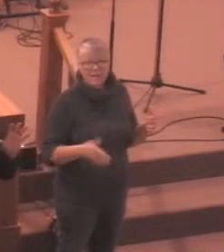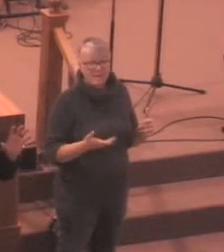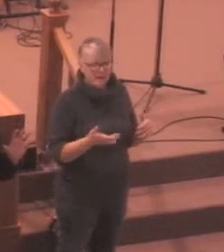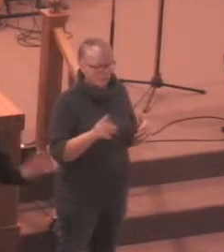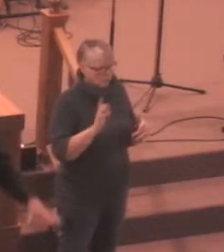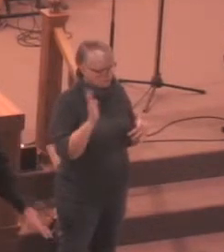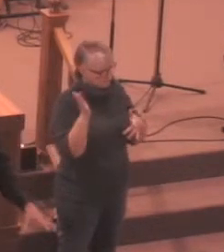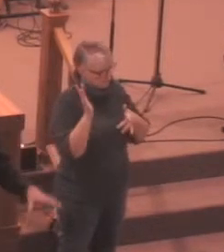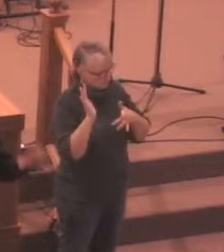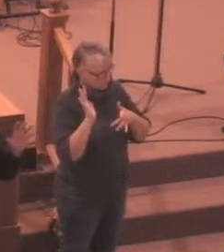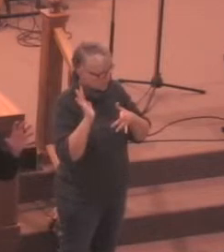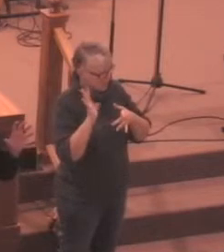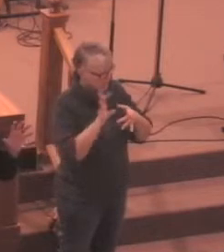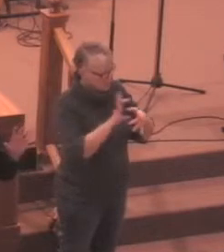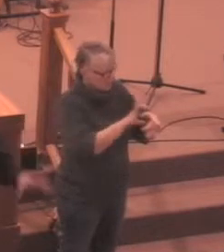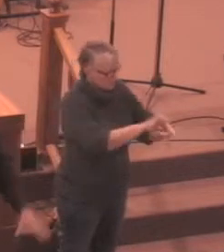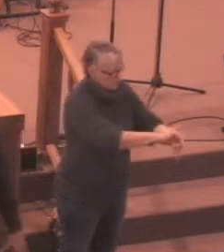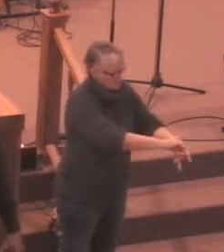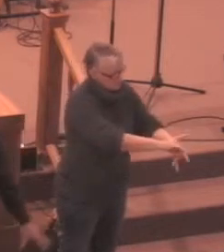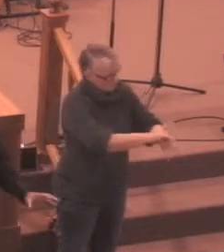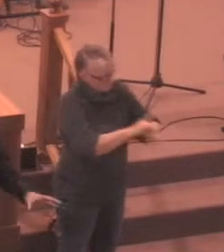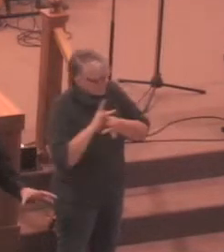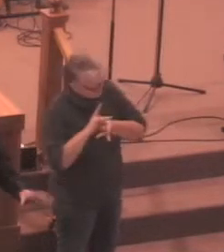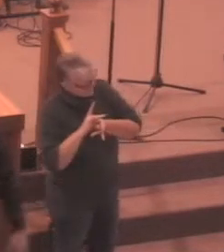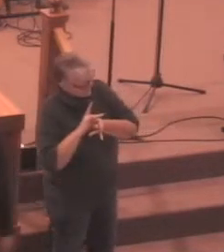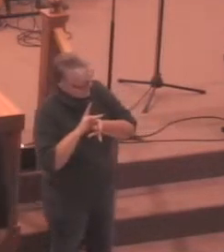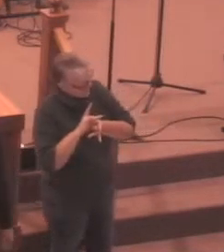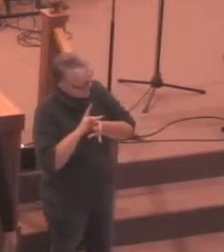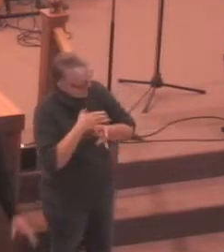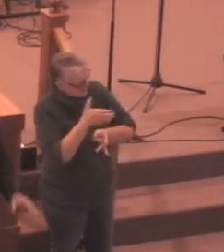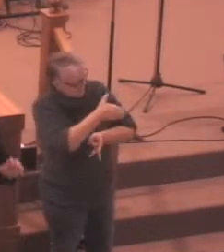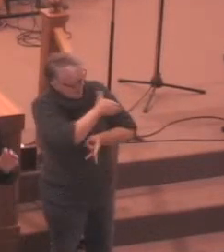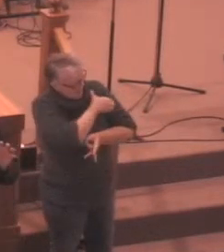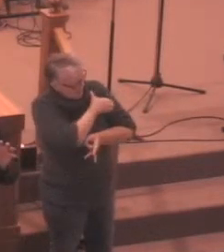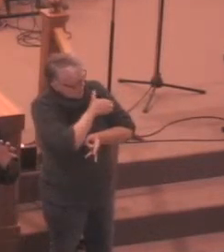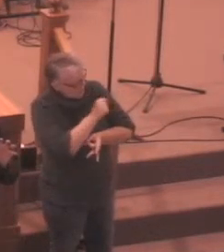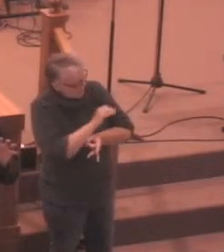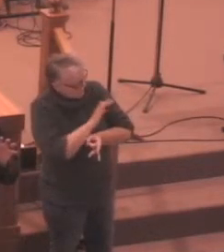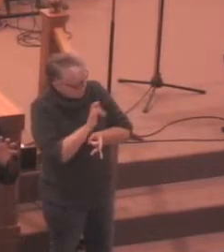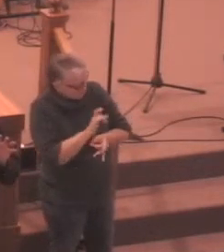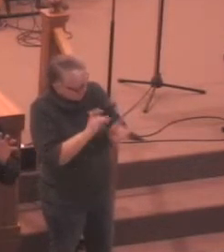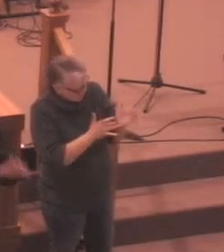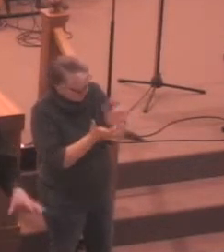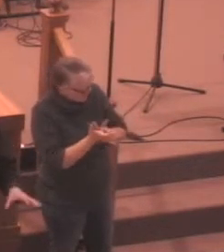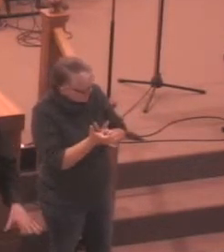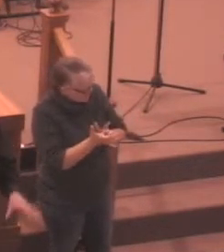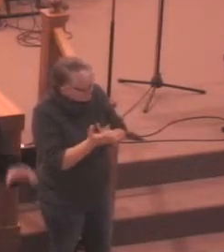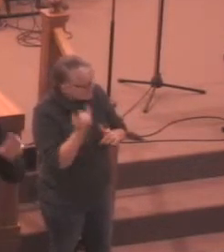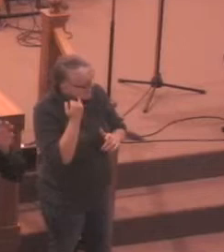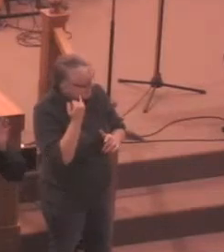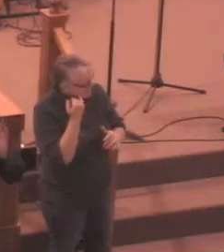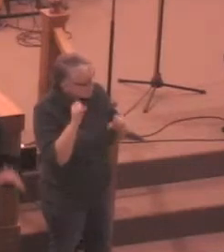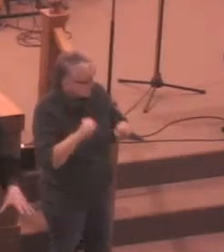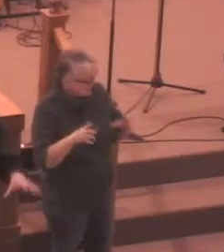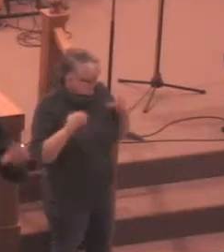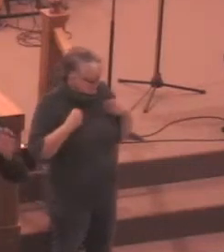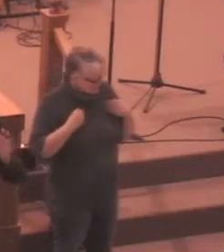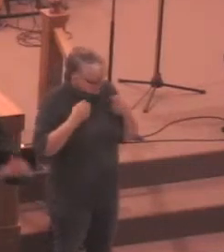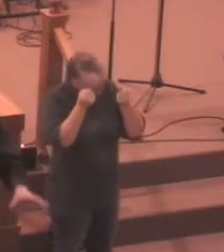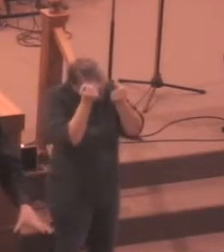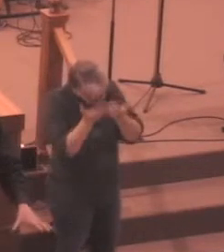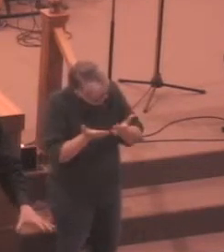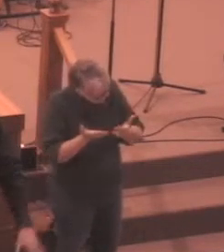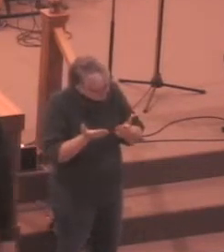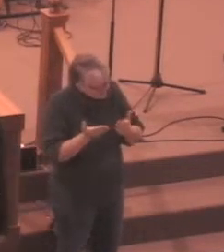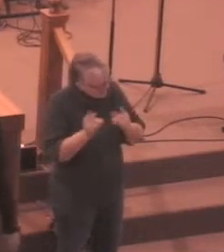reconciling power of the Lord Jesus Christ. If we can accept him, obey him, and